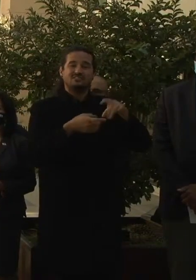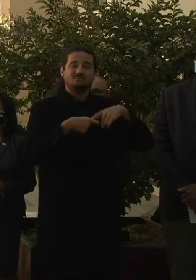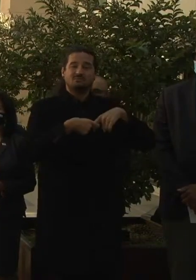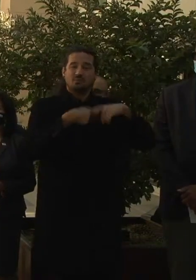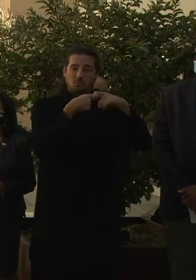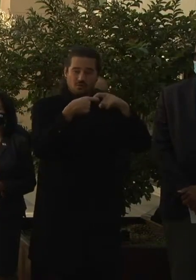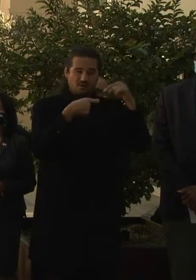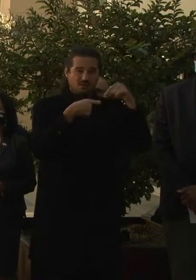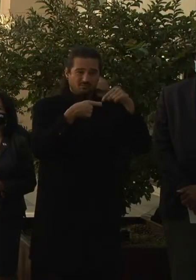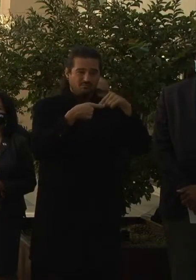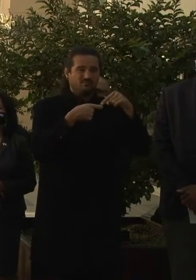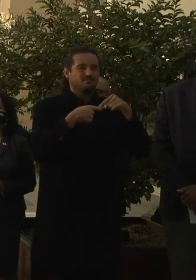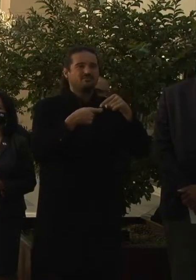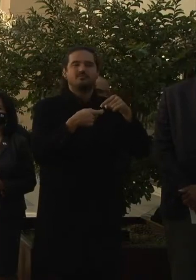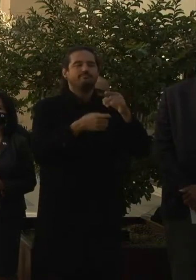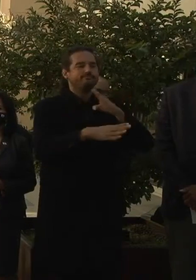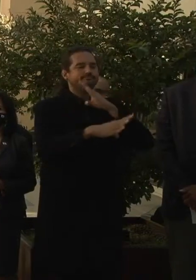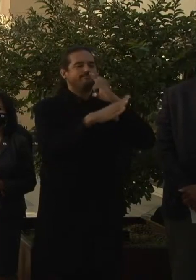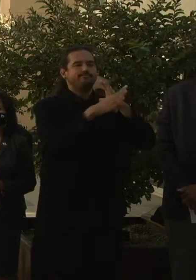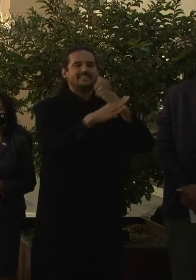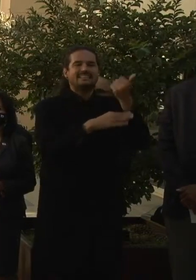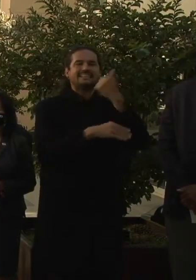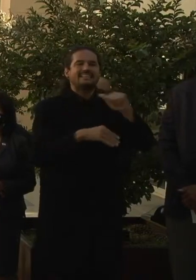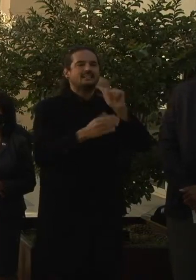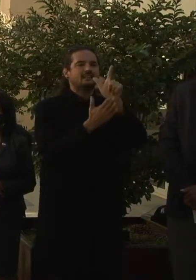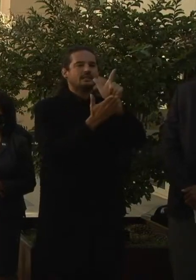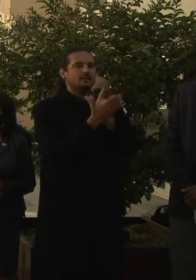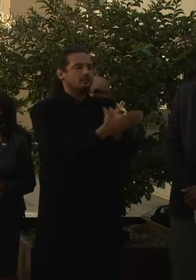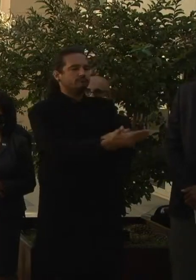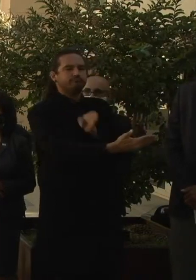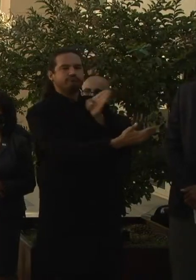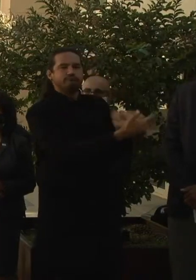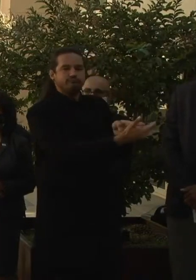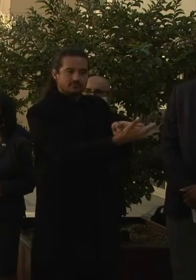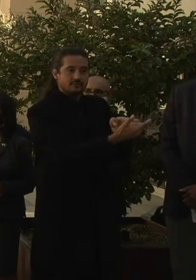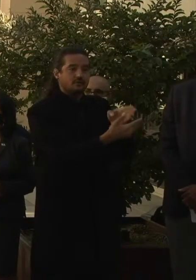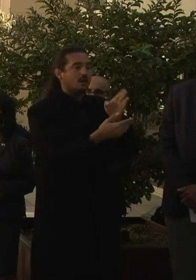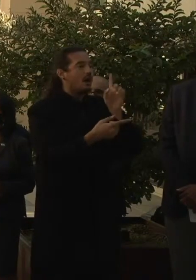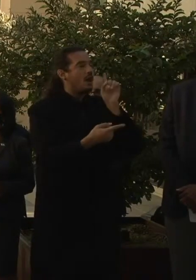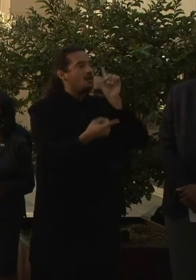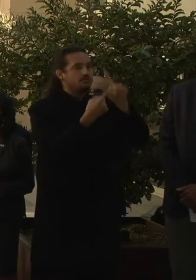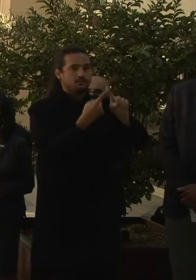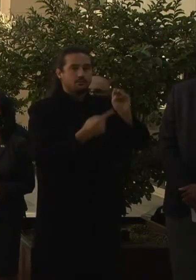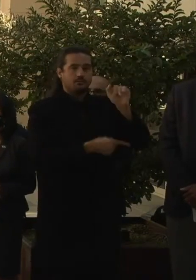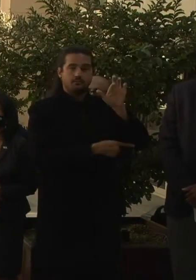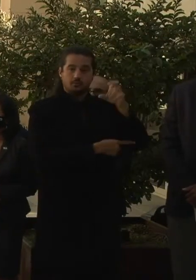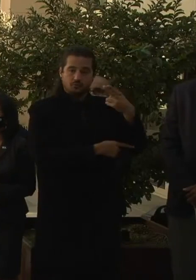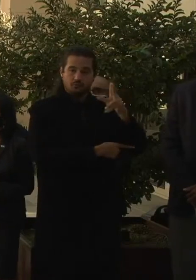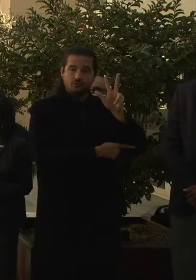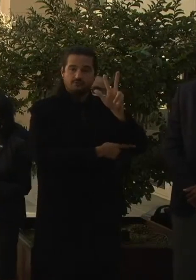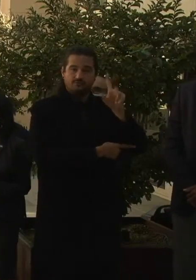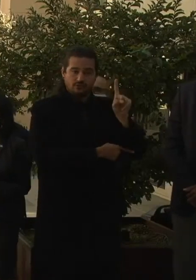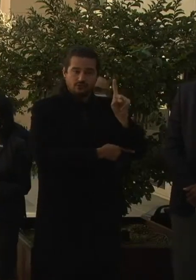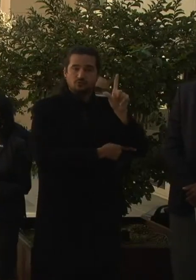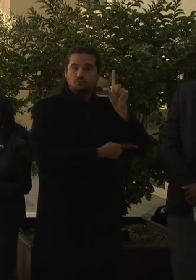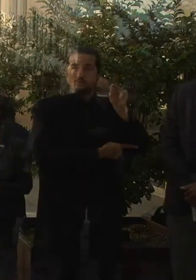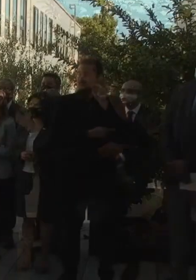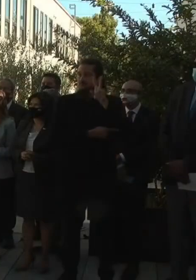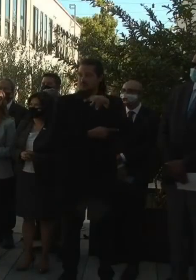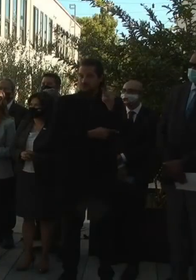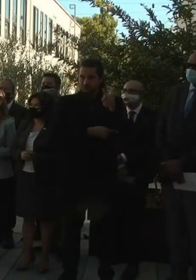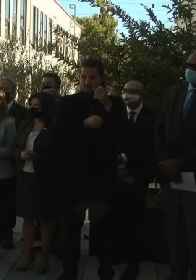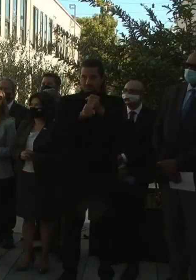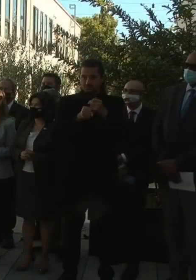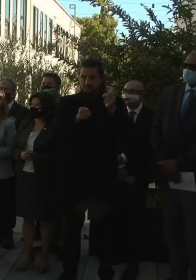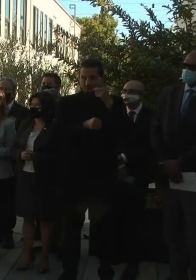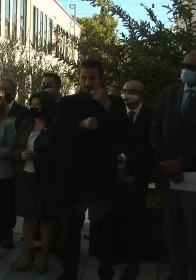period that extends through March 31st of 2022. Now, the mayor is eager to talk about her efforts, and she